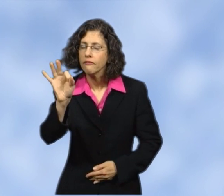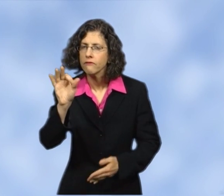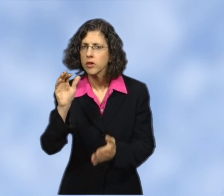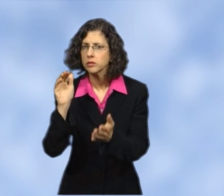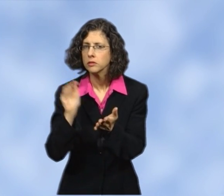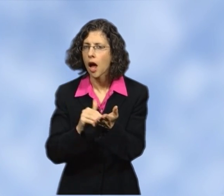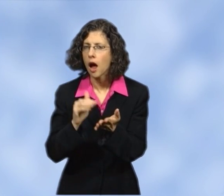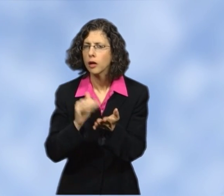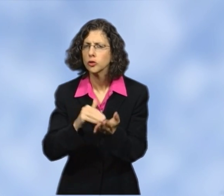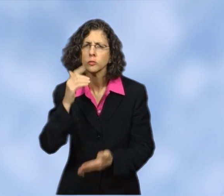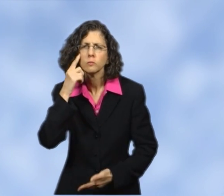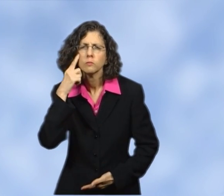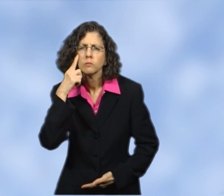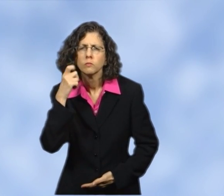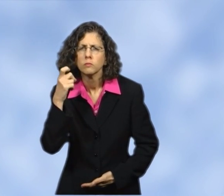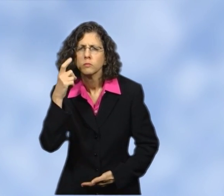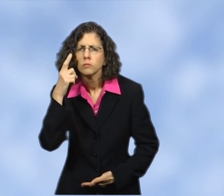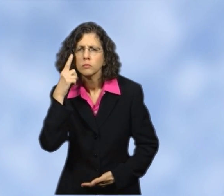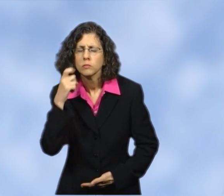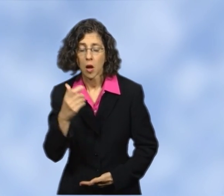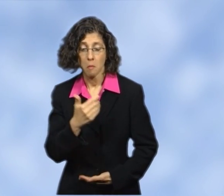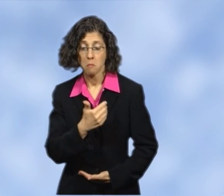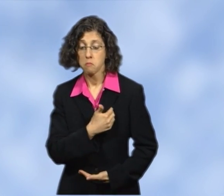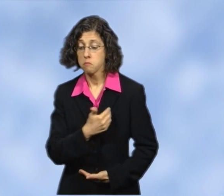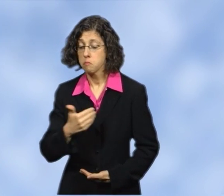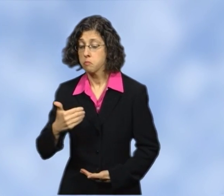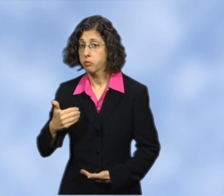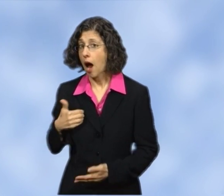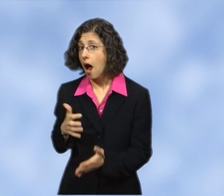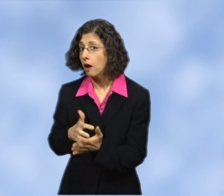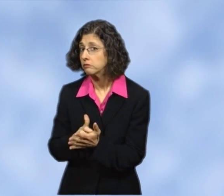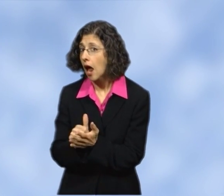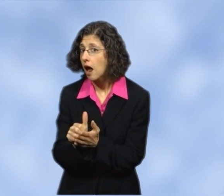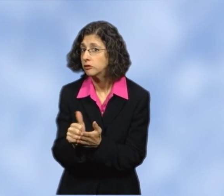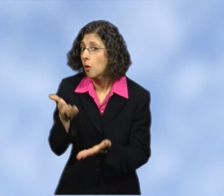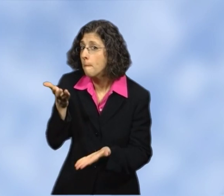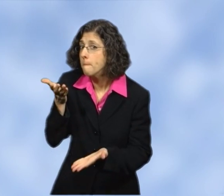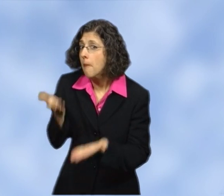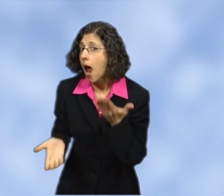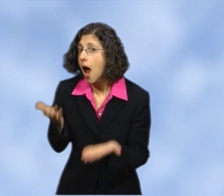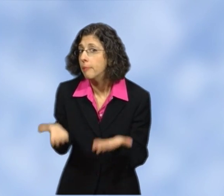But if doctors suspect that a woman might have breast cancer,